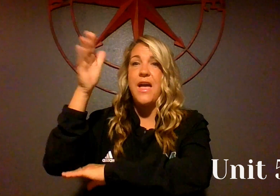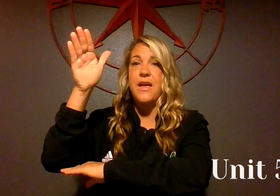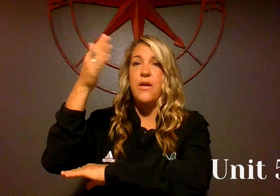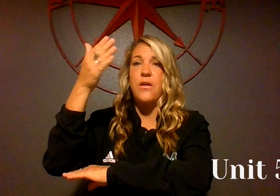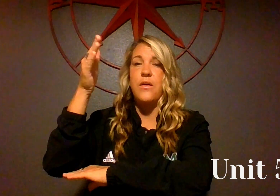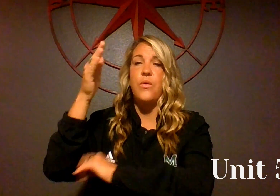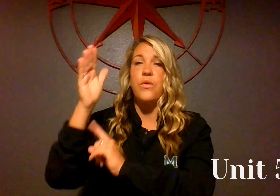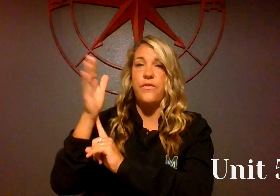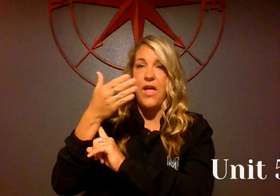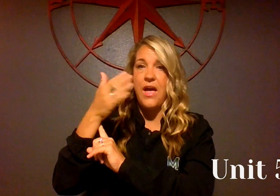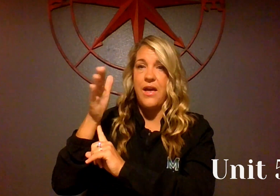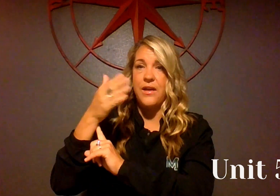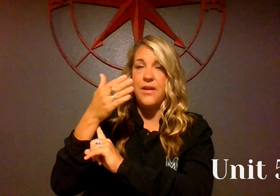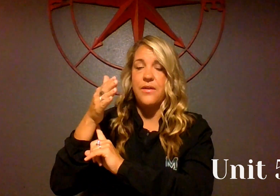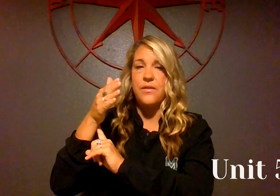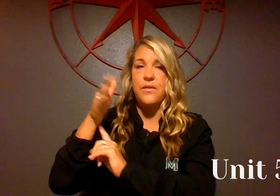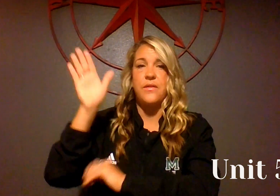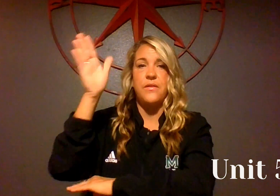flag or flag.